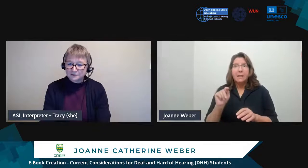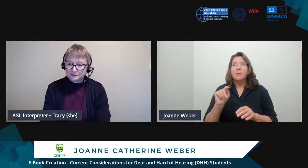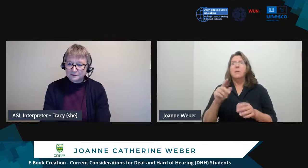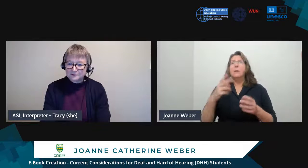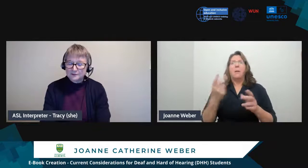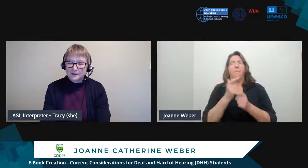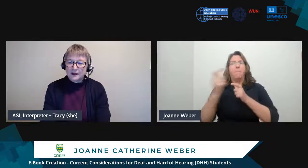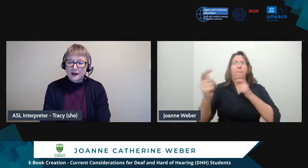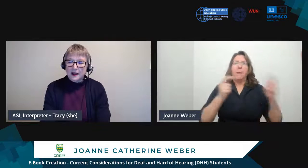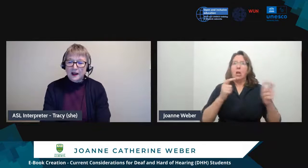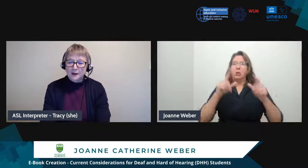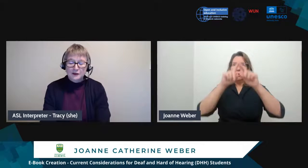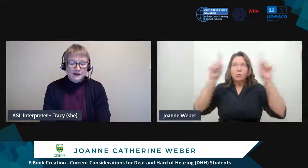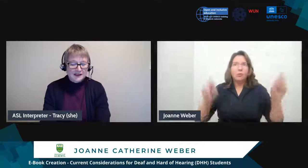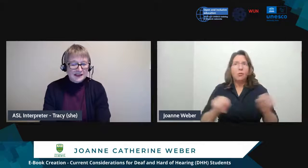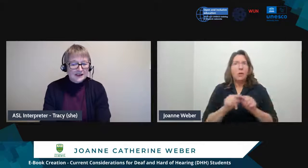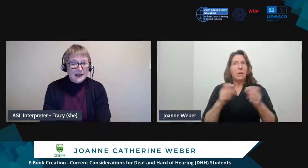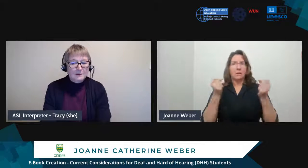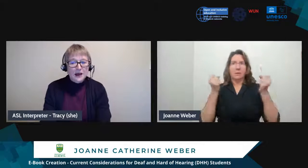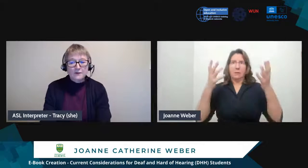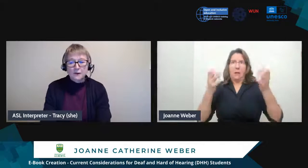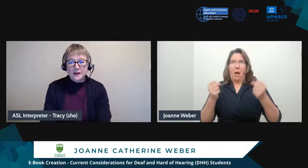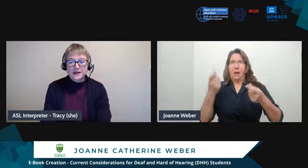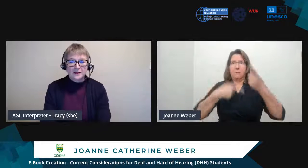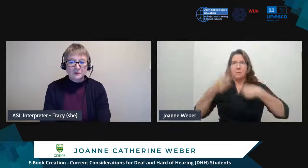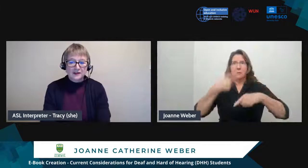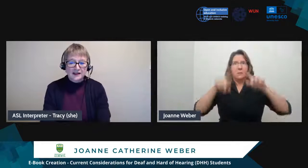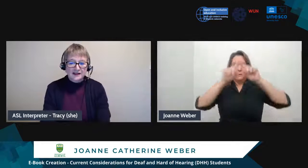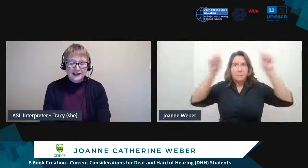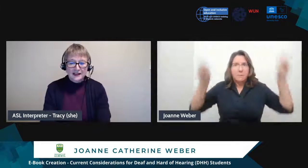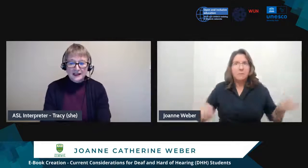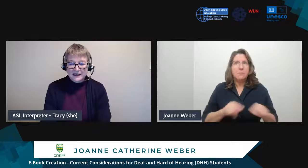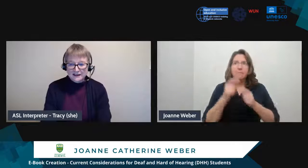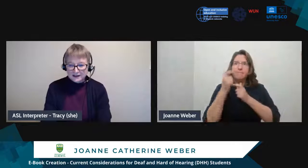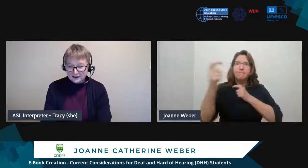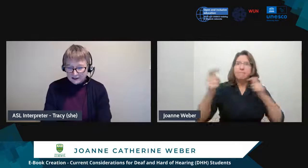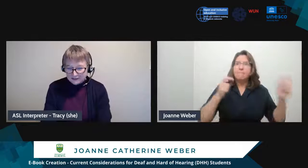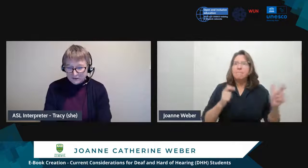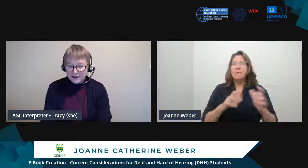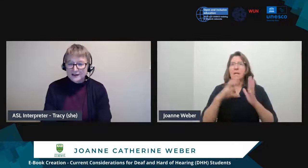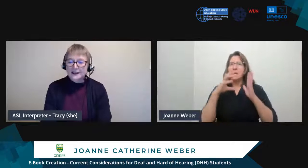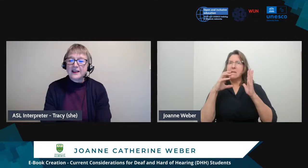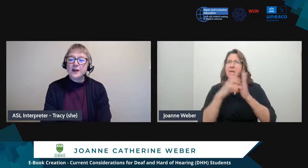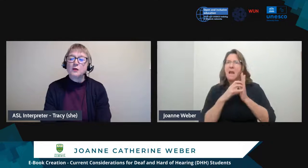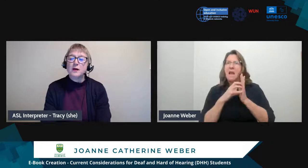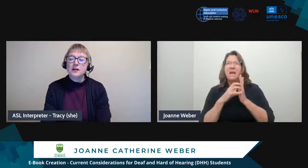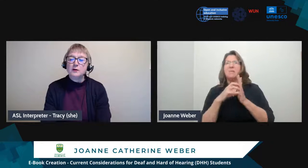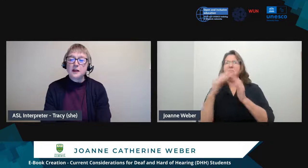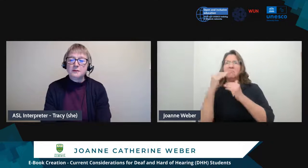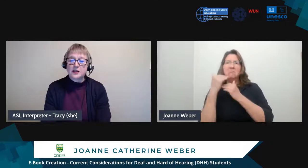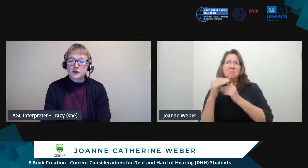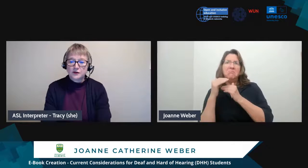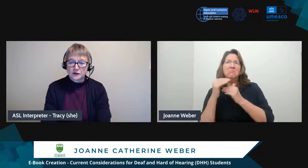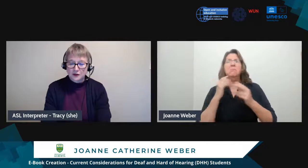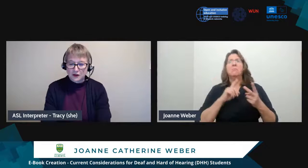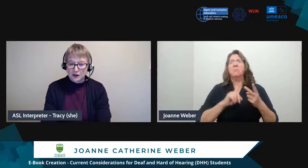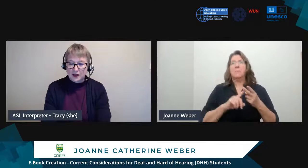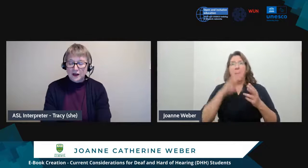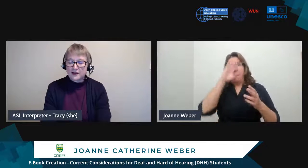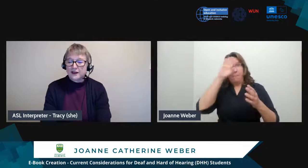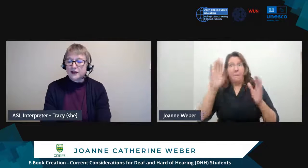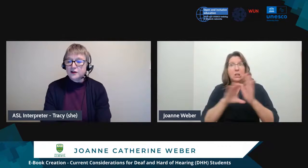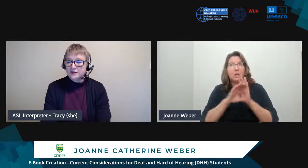information. You'll see that my format of presenting is different than what you may be used